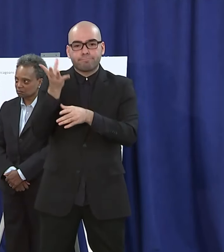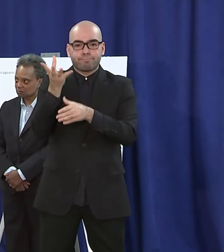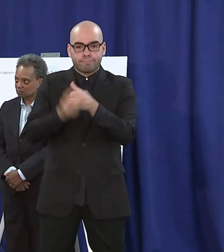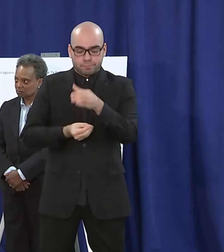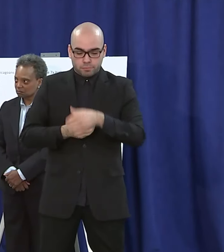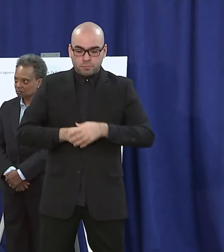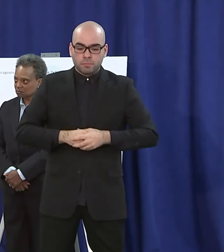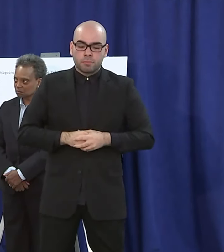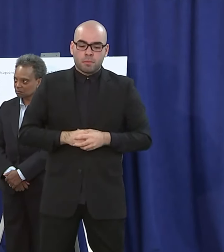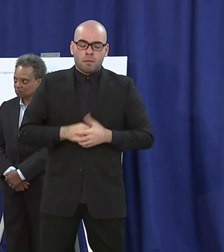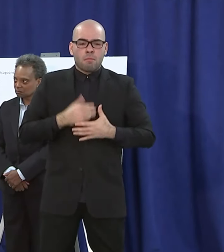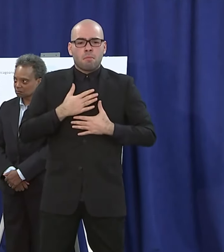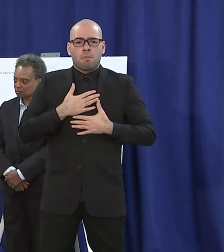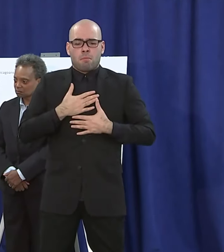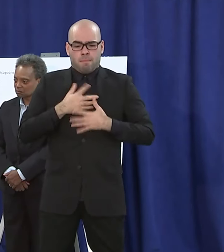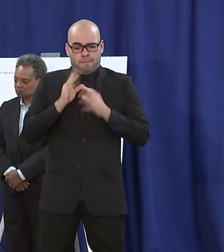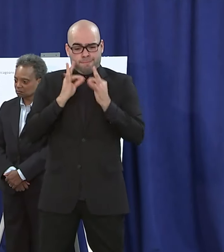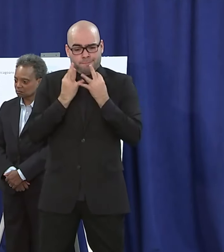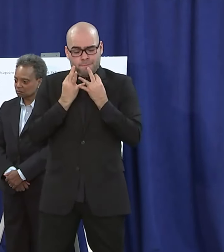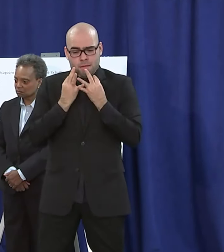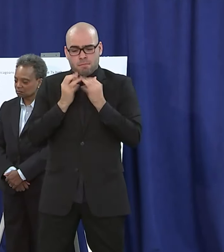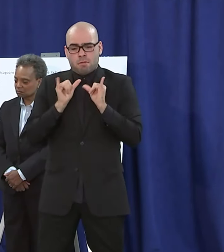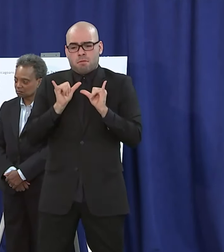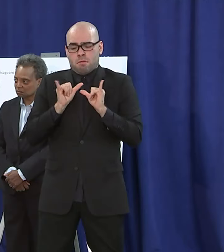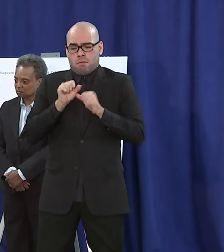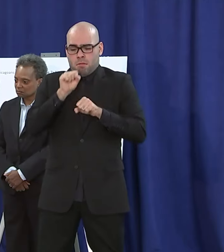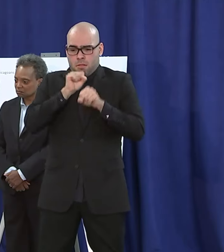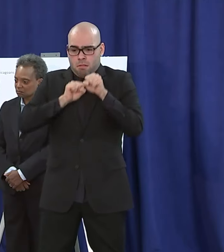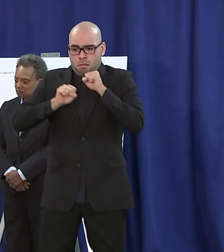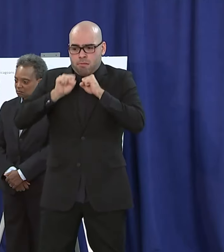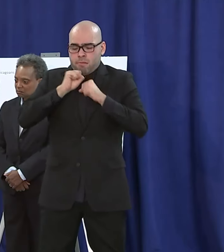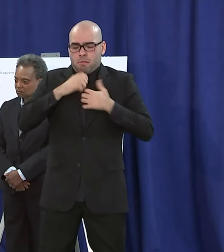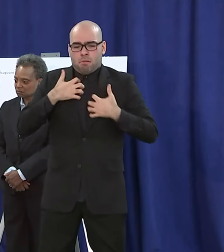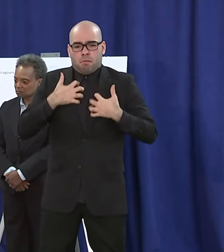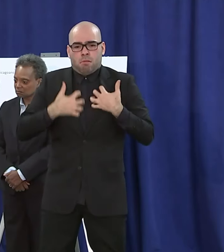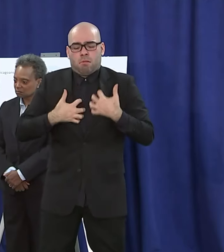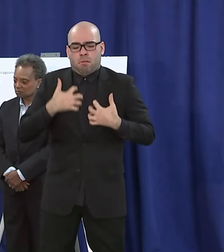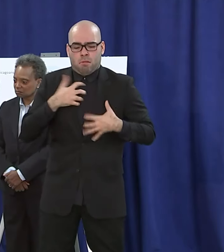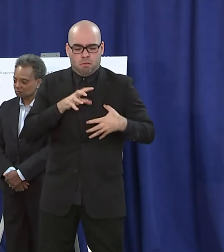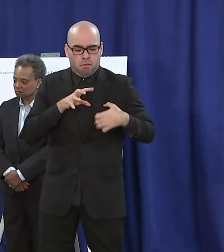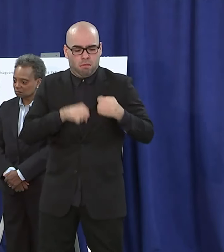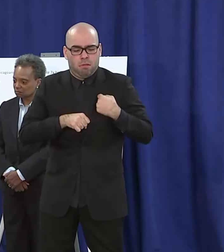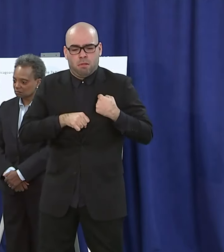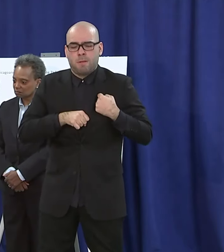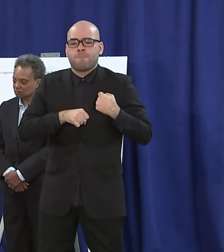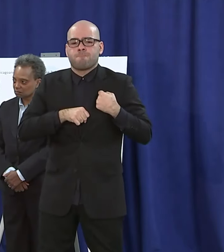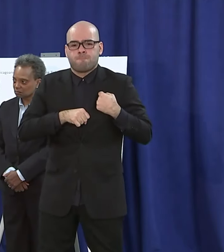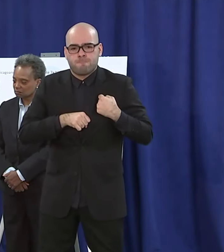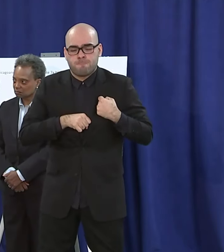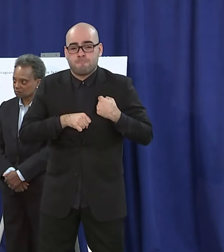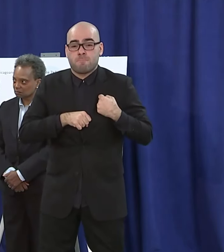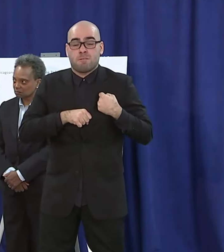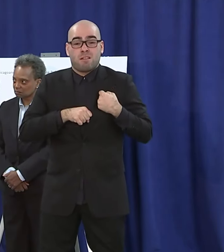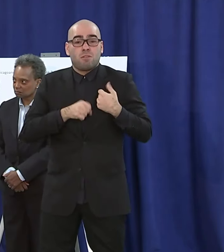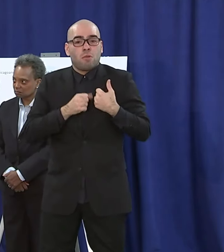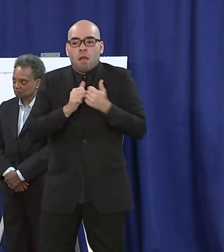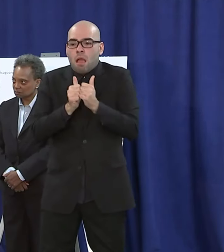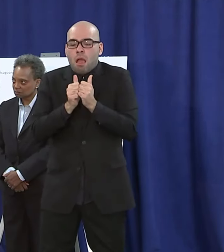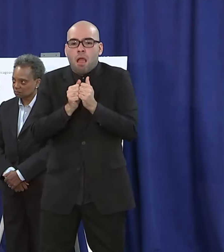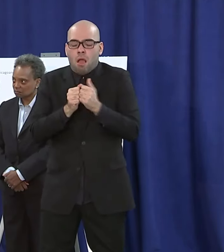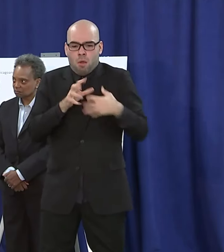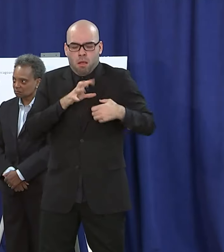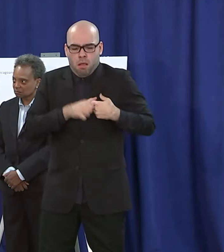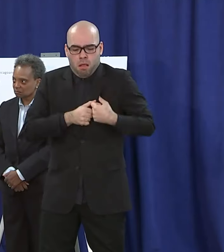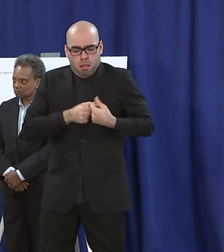And the challenge that our family has had to grieve while being socially